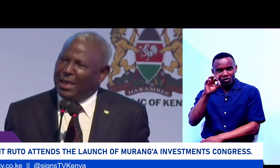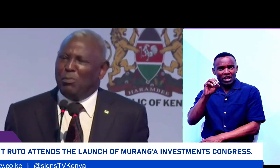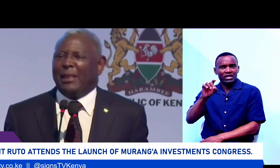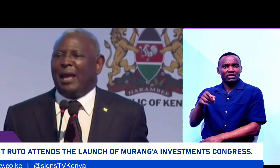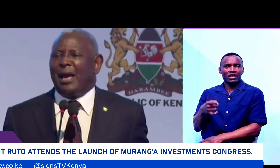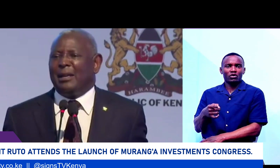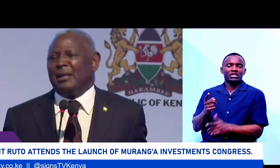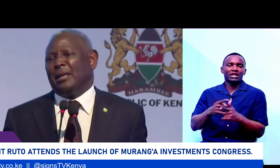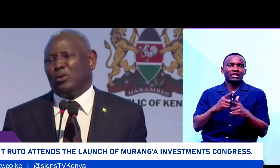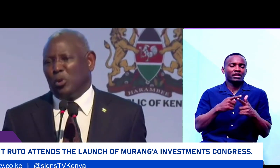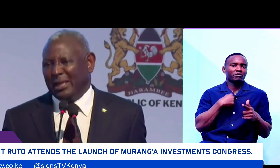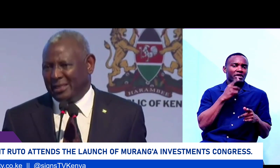at 120.